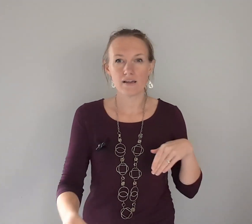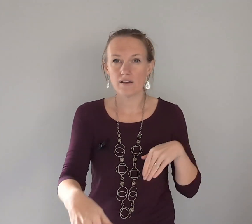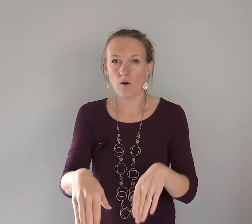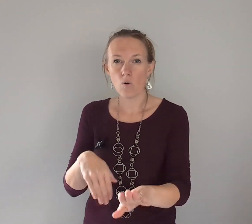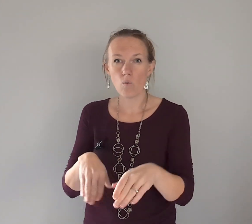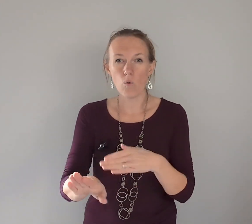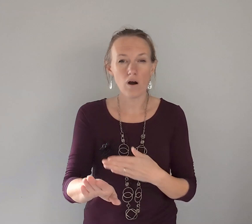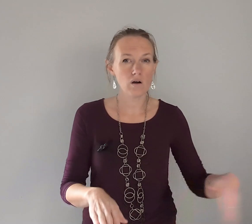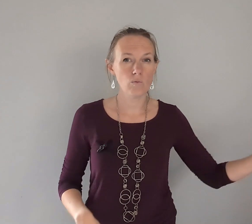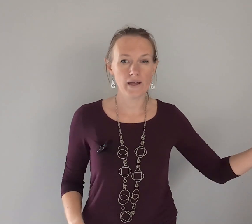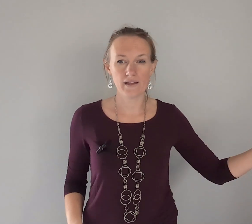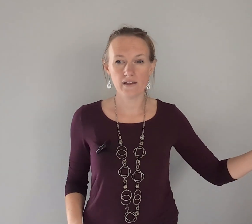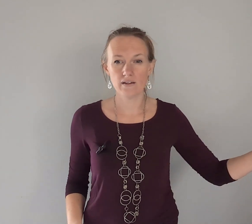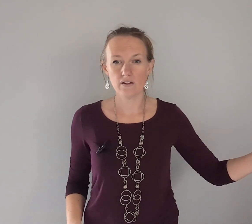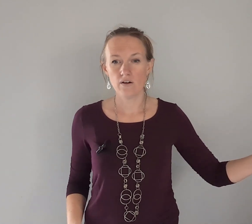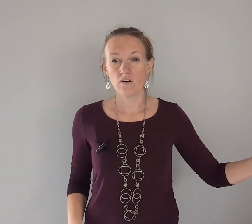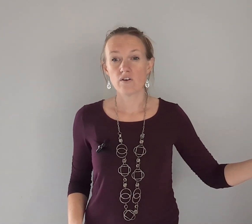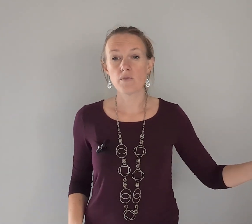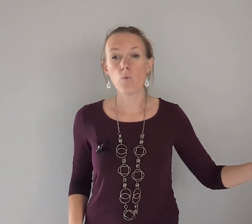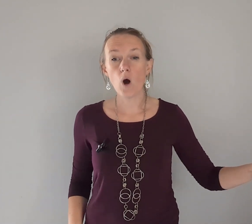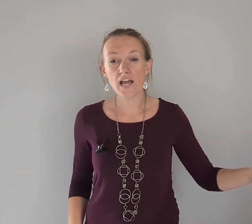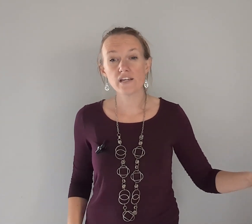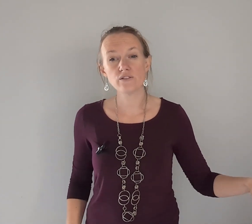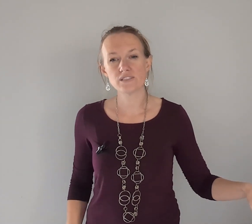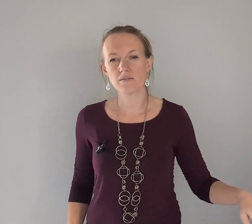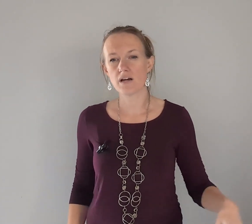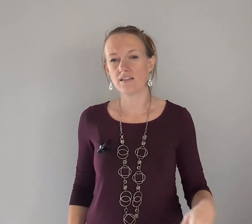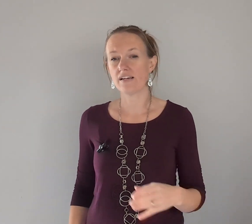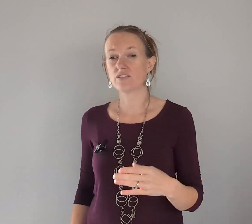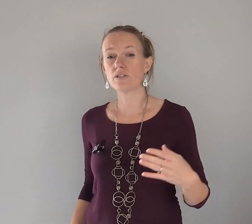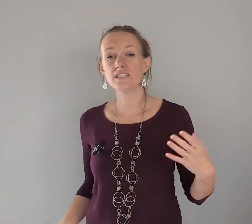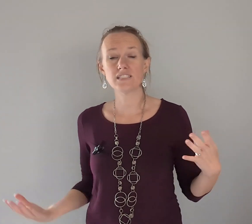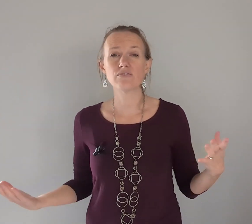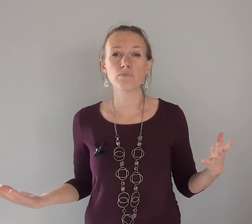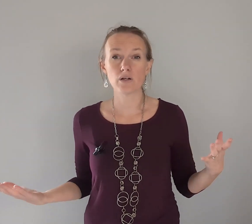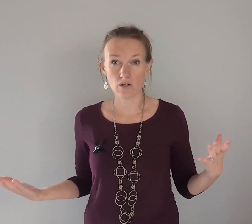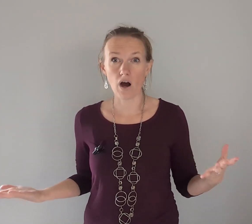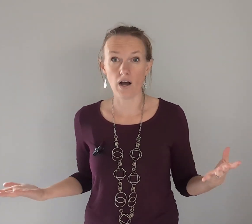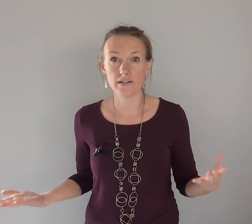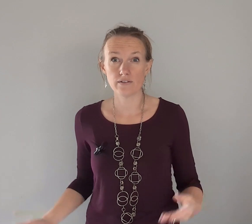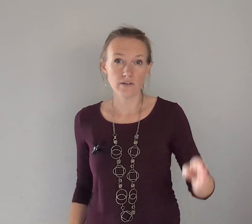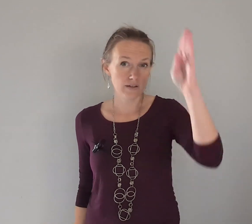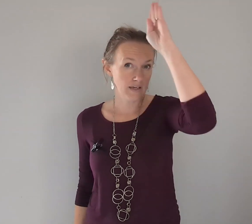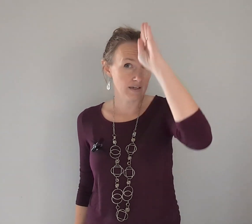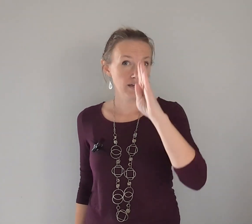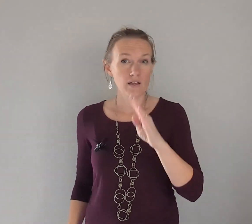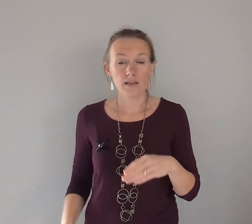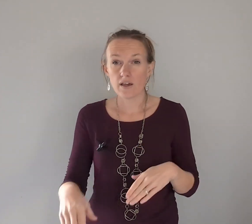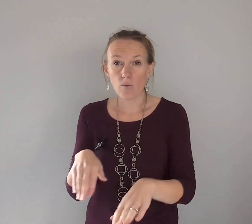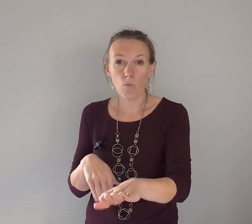Okay, walk away from the one who saved my life. So we're going to say from God. Okay, can't